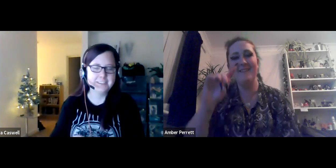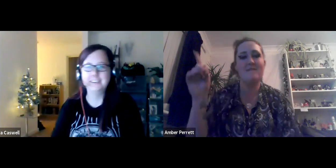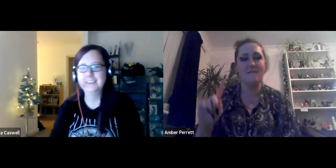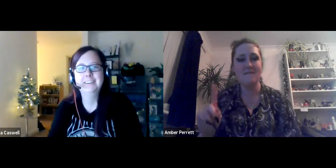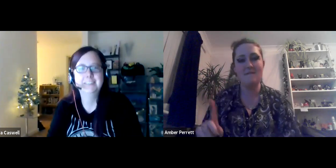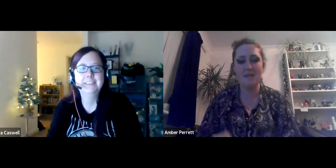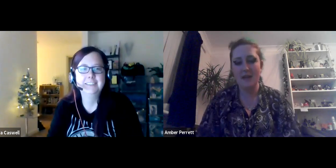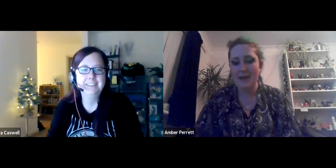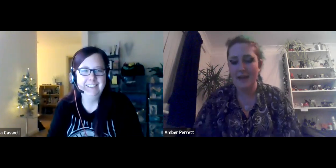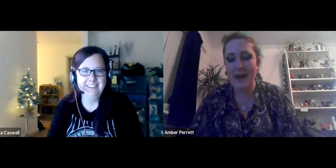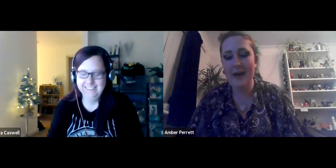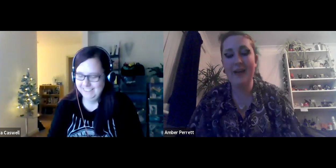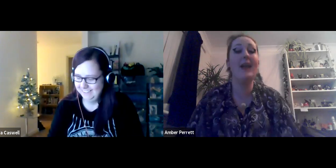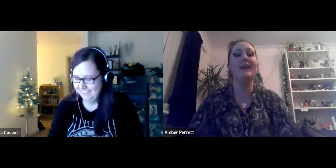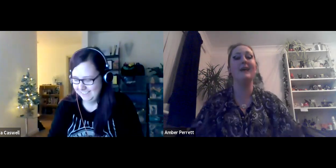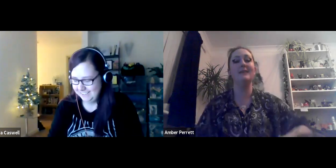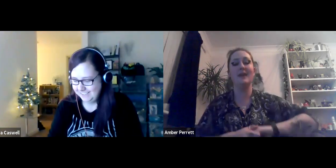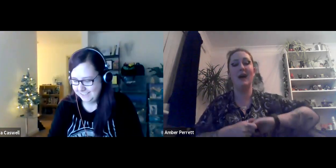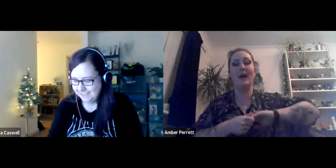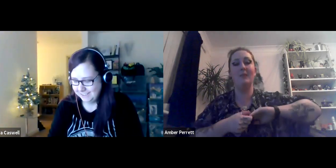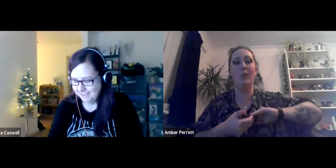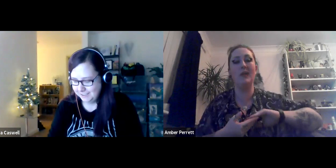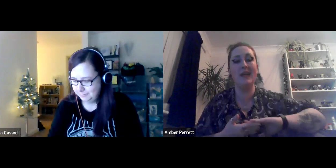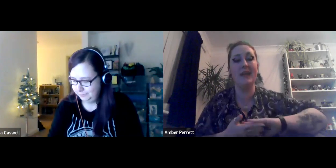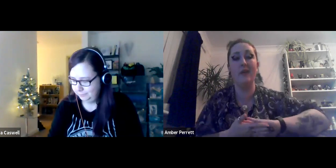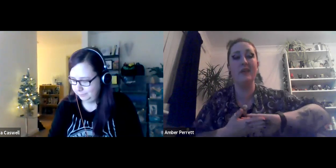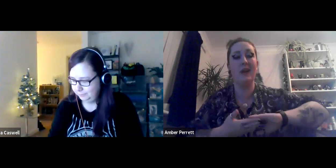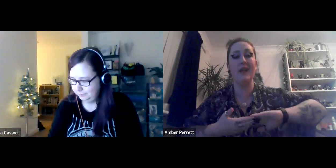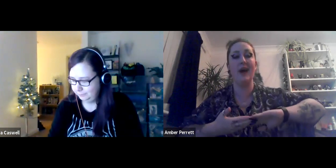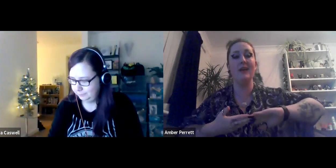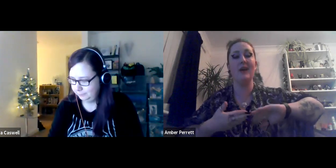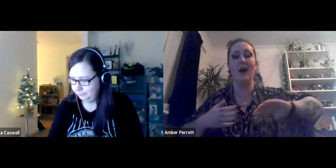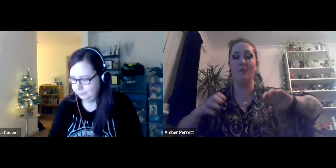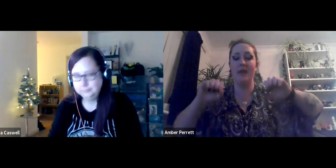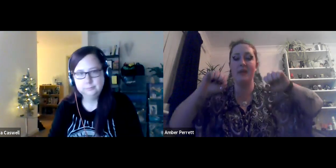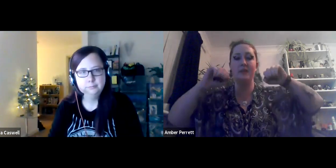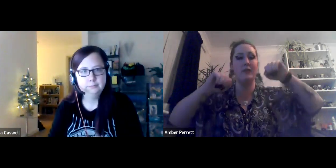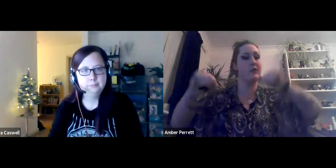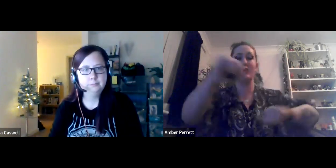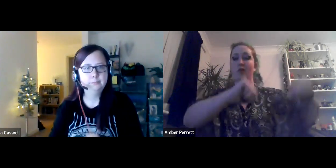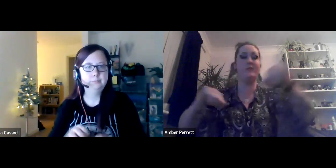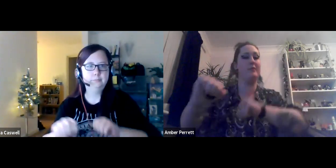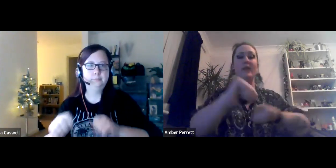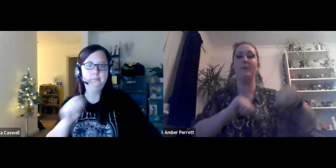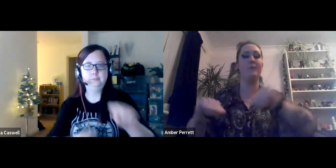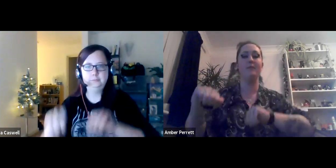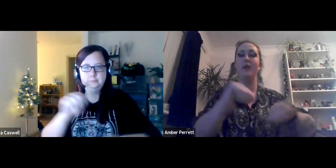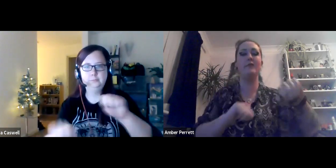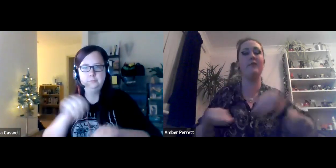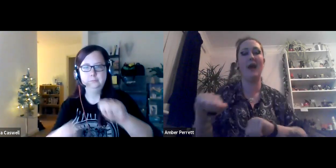electricity. Cleaner, or clean or anything like that, is you just scrub something. So if you're having